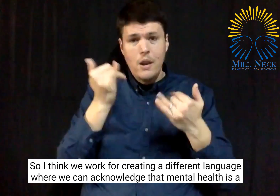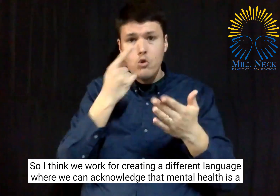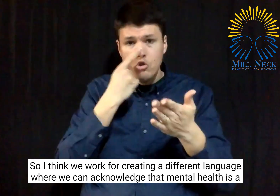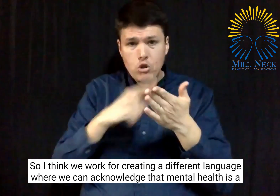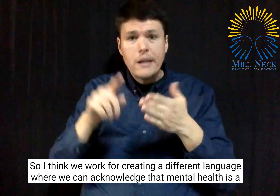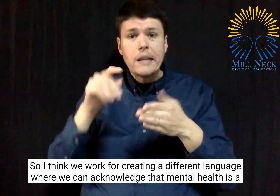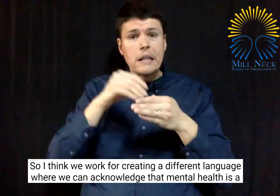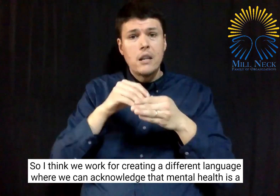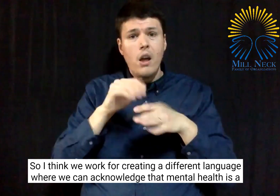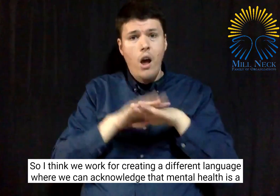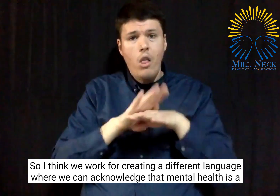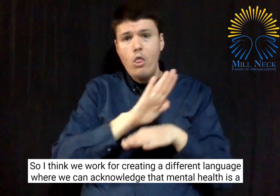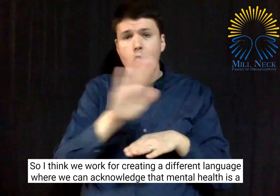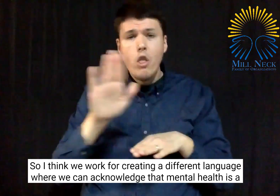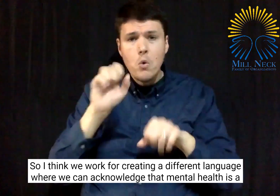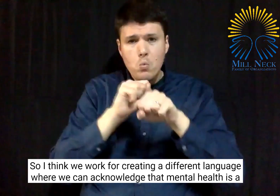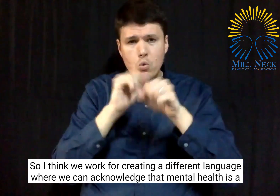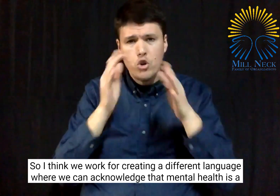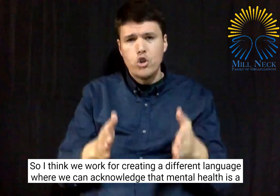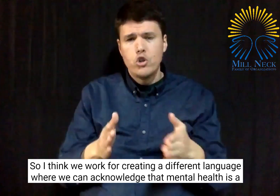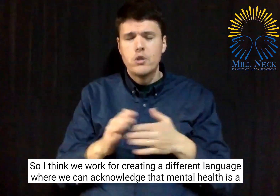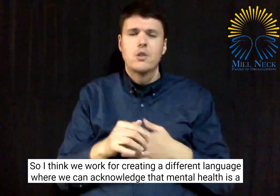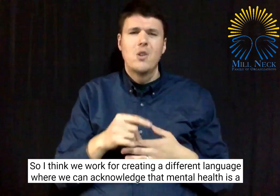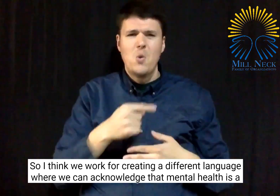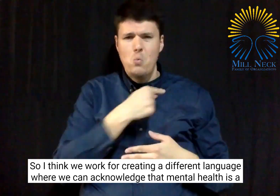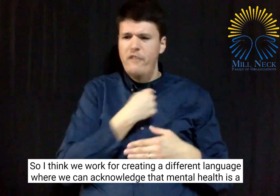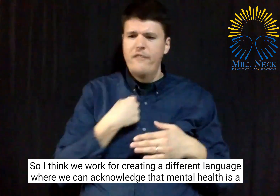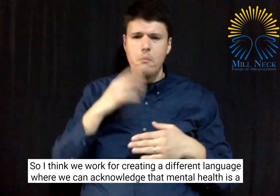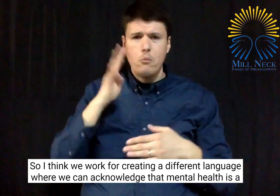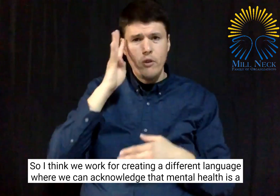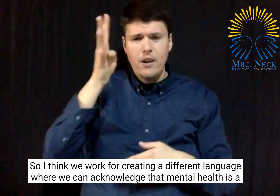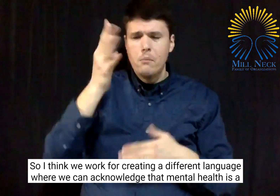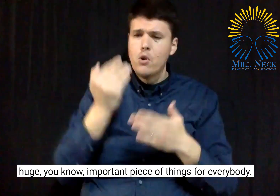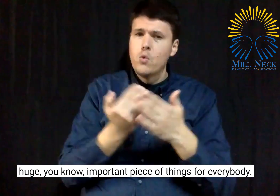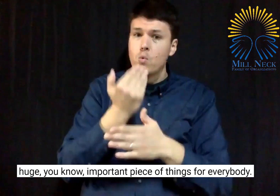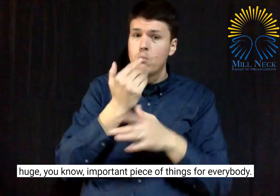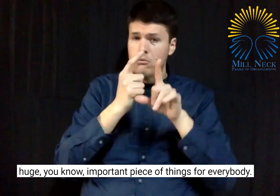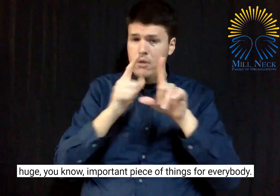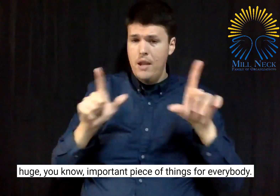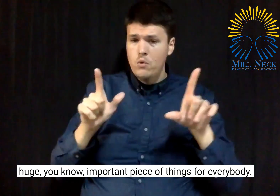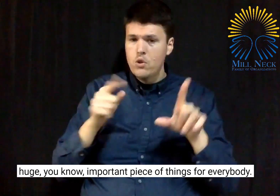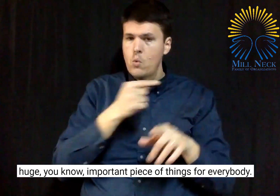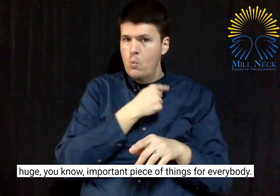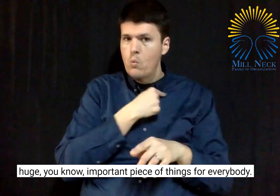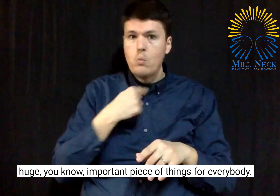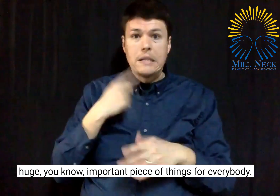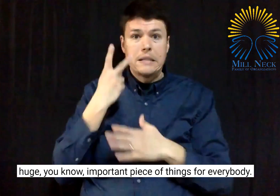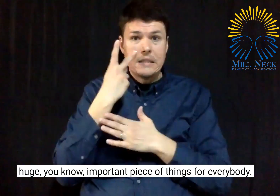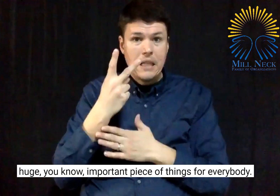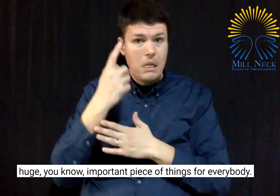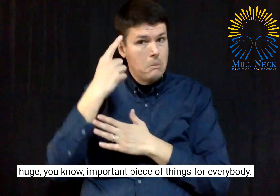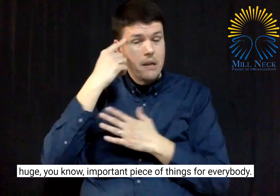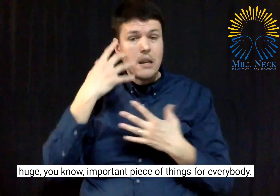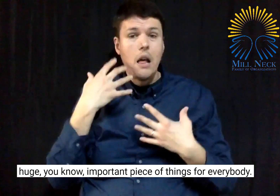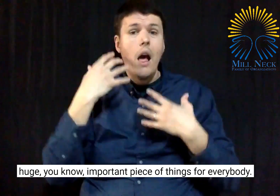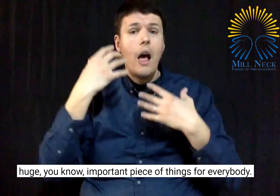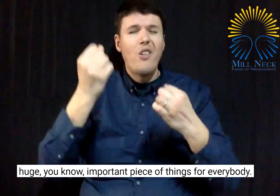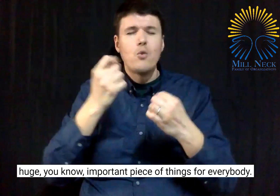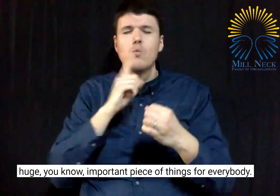we're creating a different language where we can acknowledge that mental health is a huge, important piece of things for